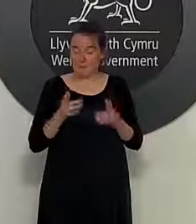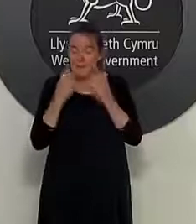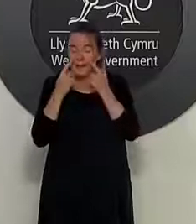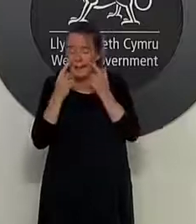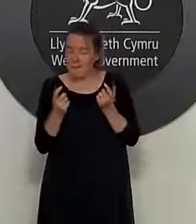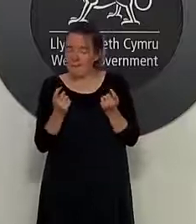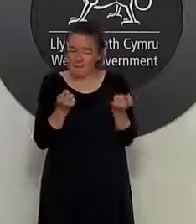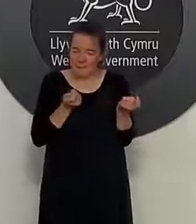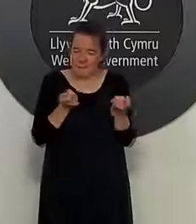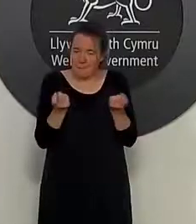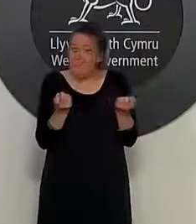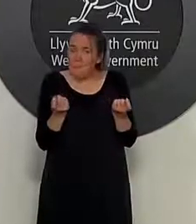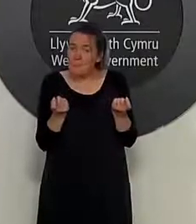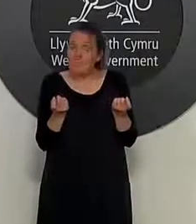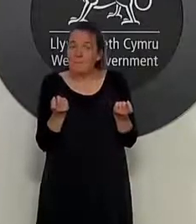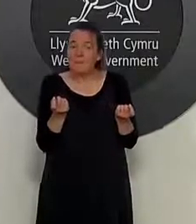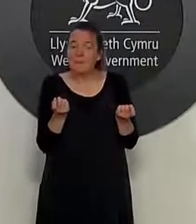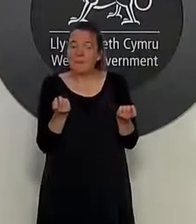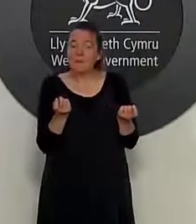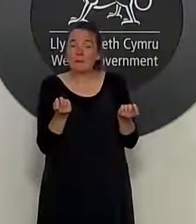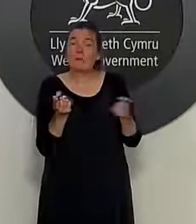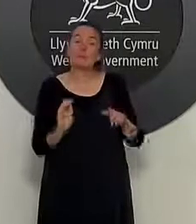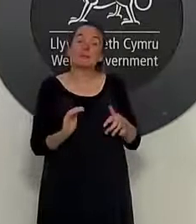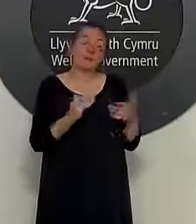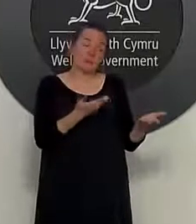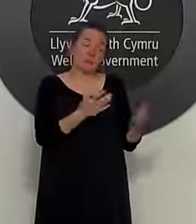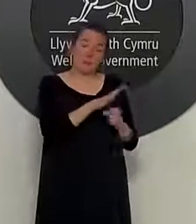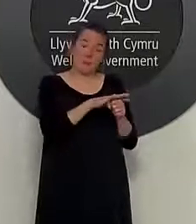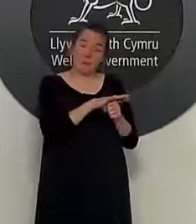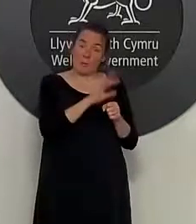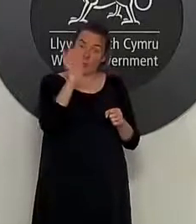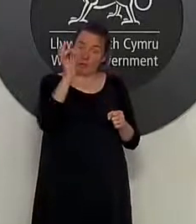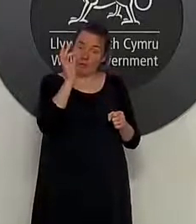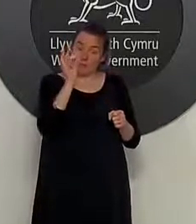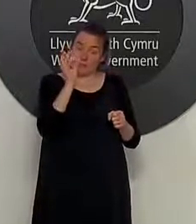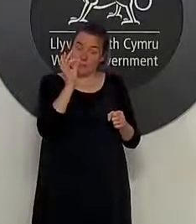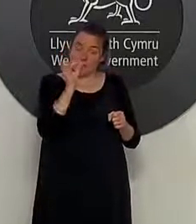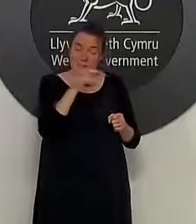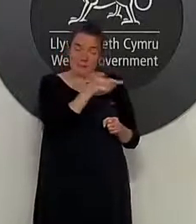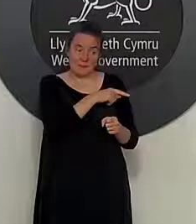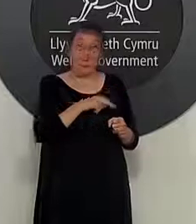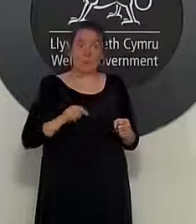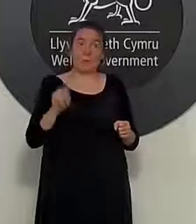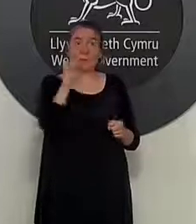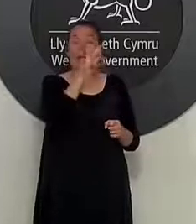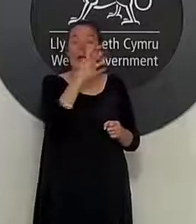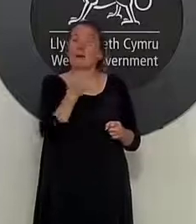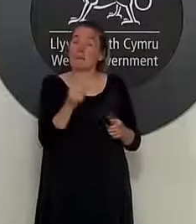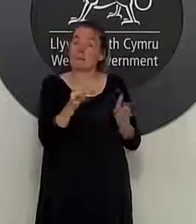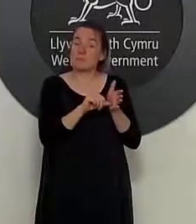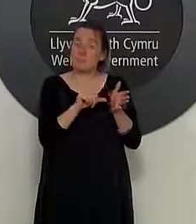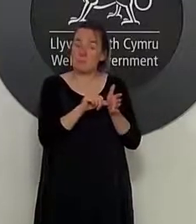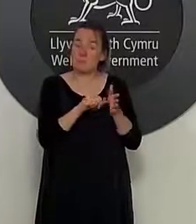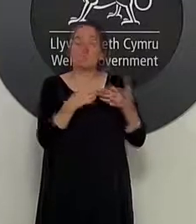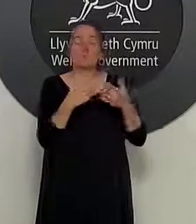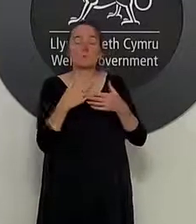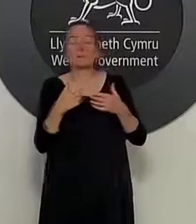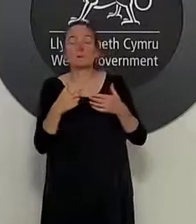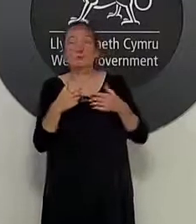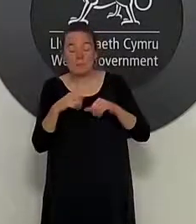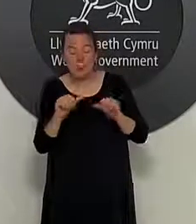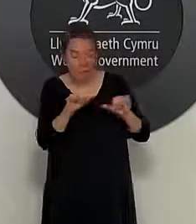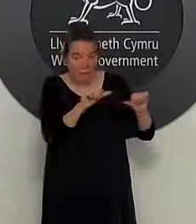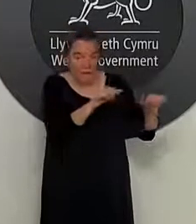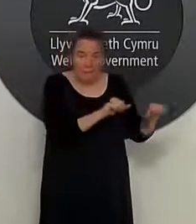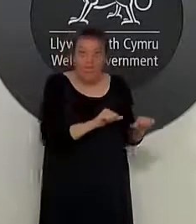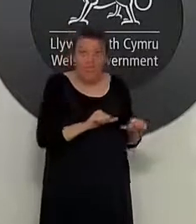calibrated way, giving local authorities the powers where there are problems to be solved, but to focus them in that way,